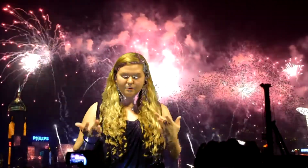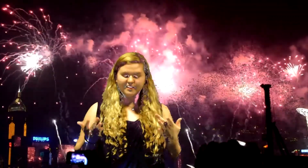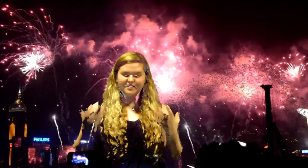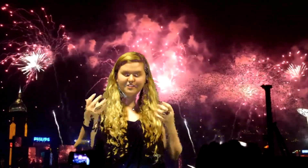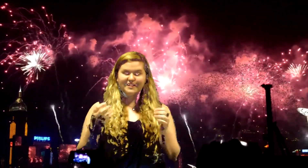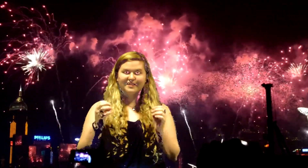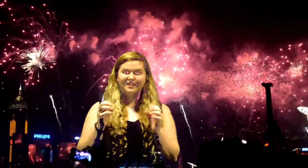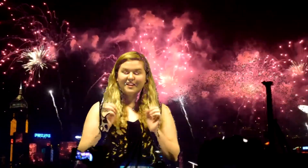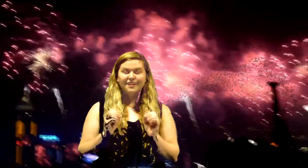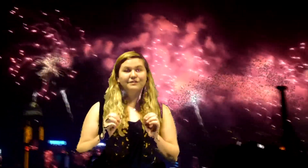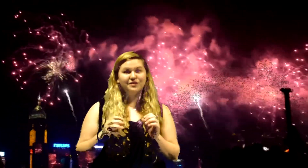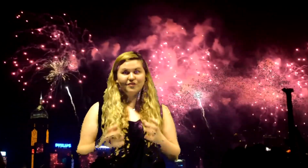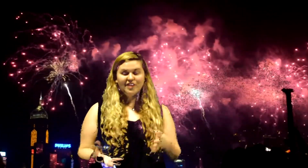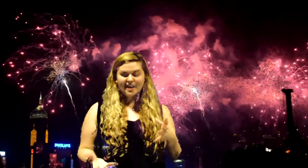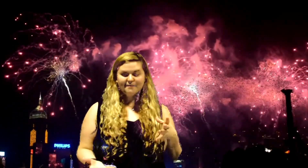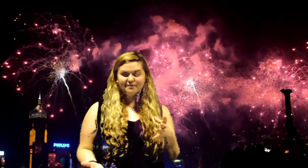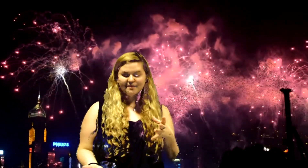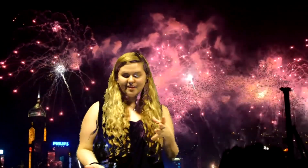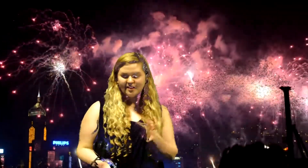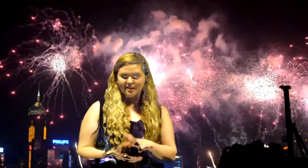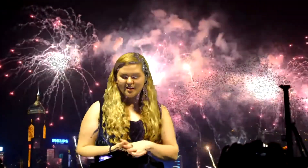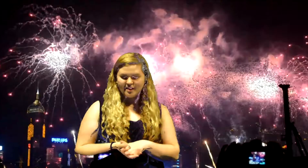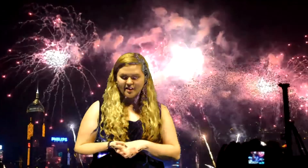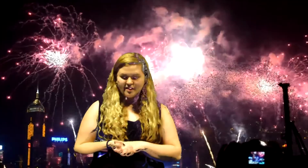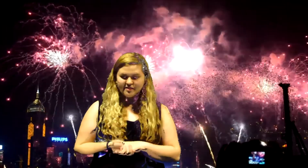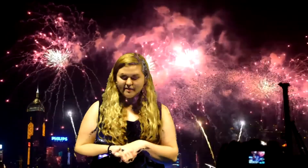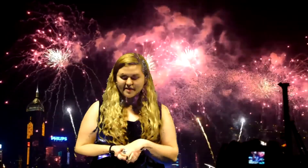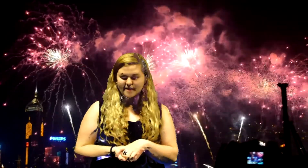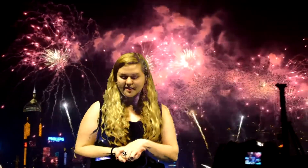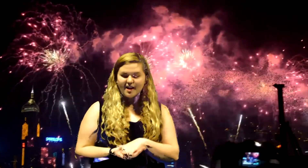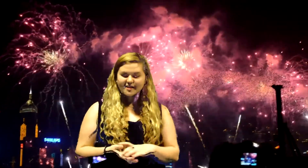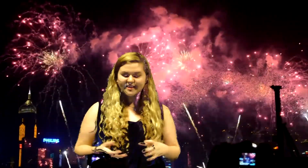chlorine to strengthen the color of the flame. Sometimes the oxidizer